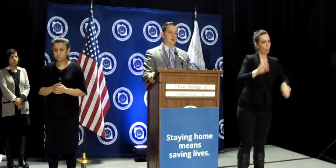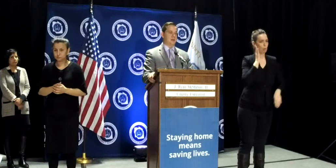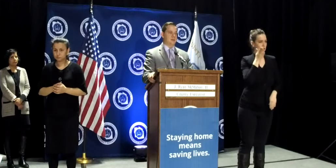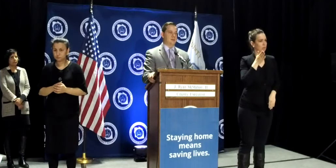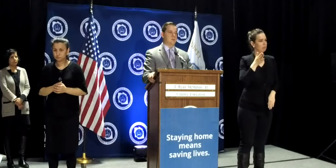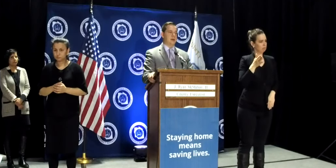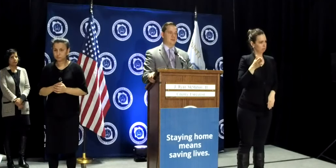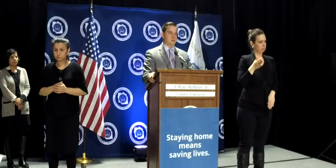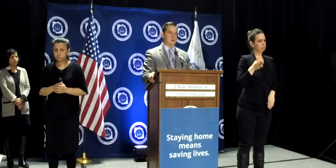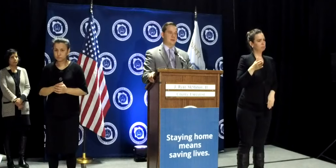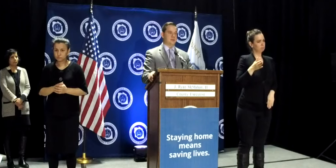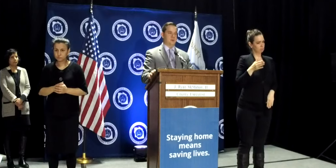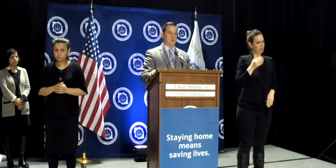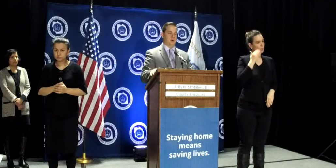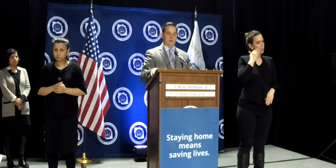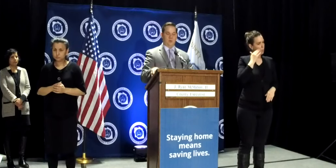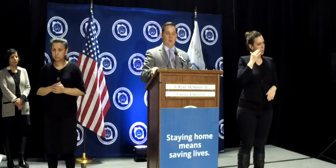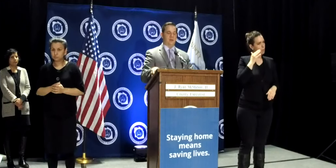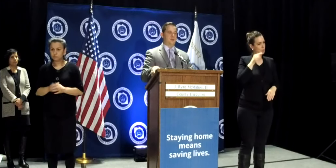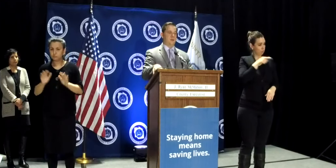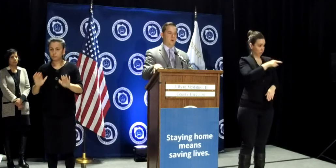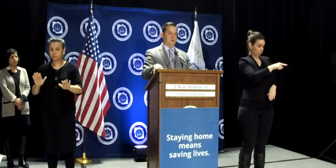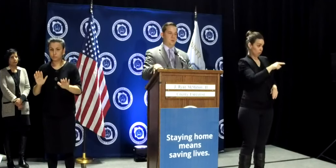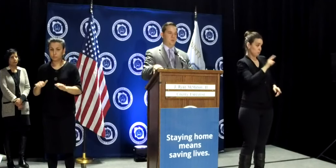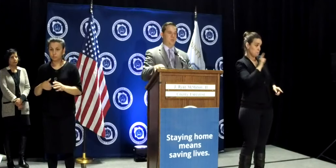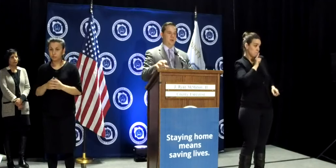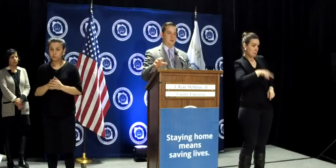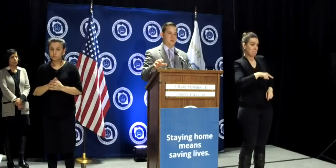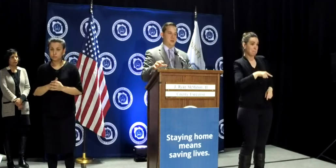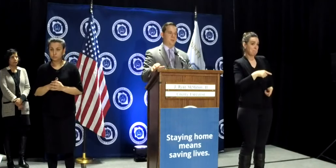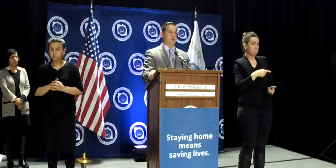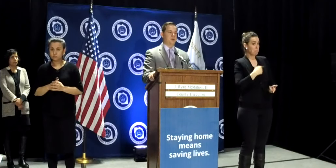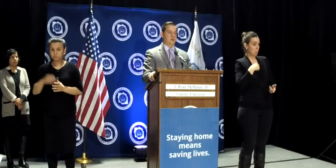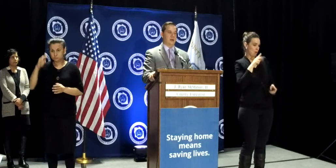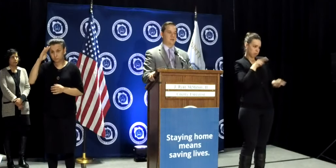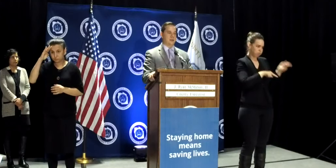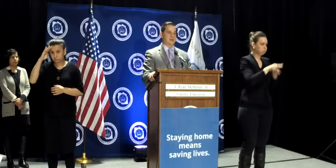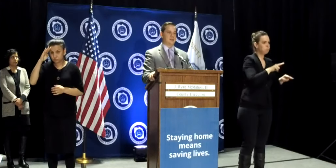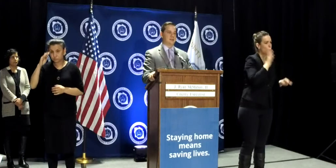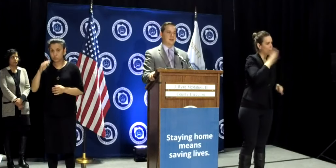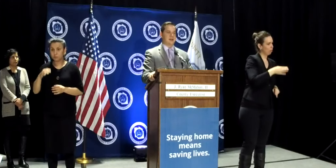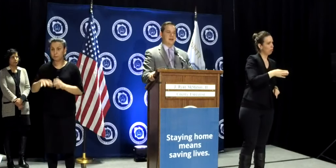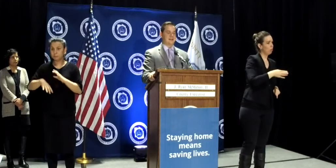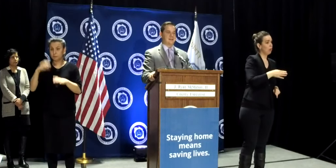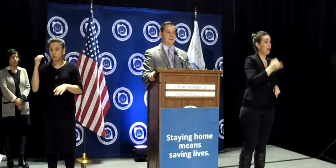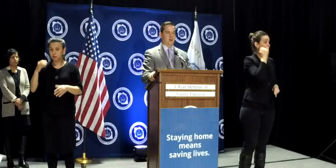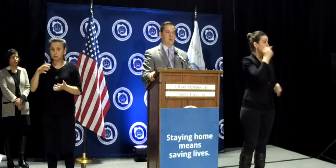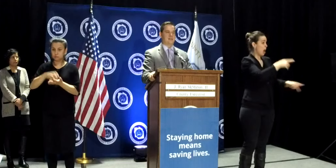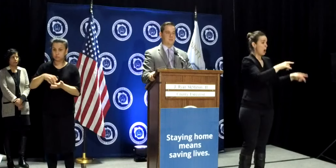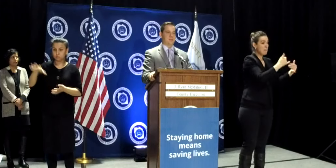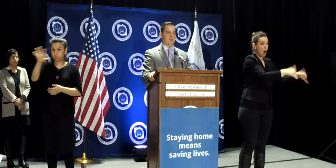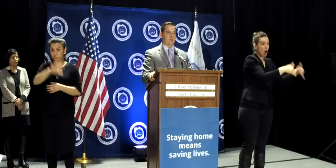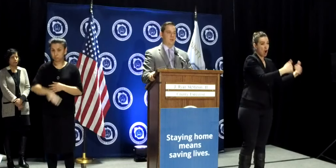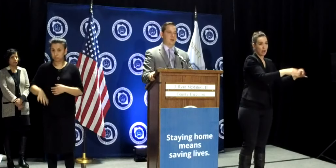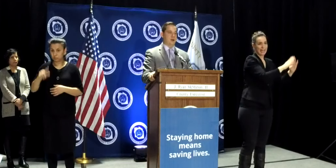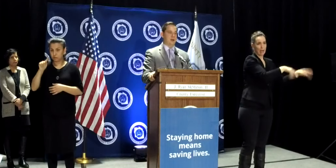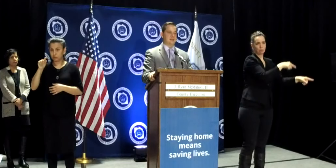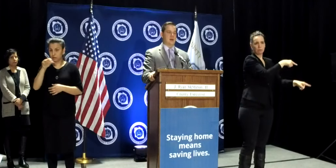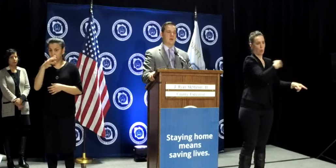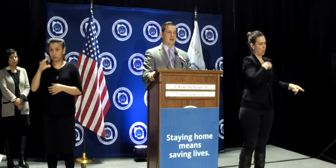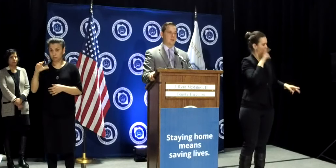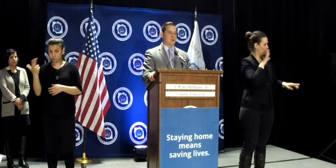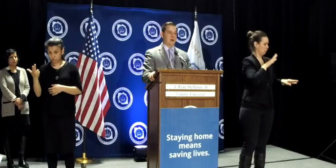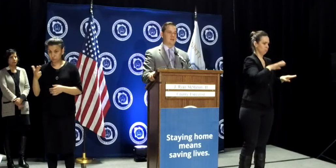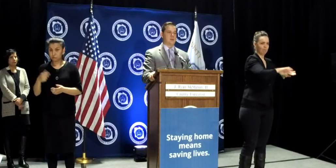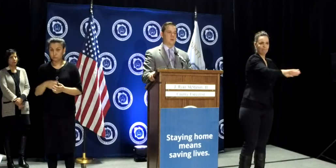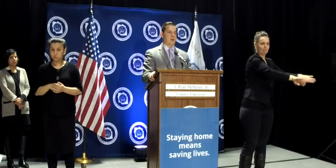so I think they're more willing to go into, break things up, utilize techniques, not necessarily arrest people. That's